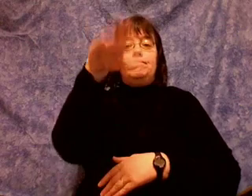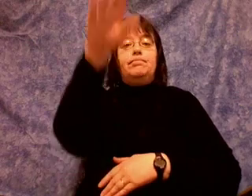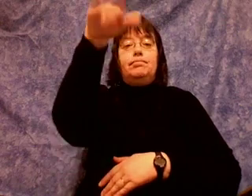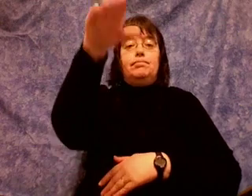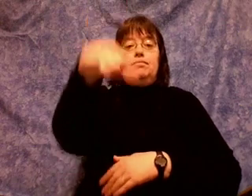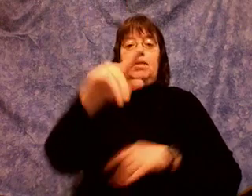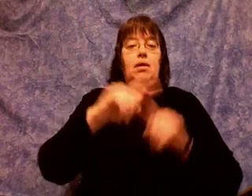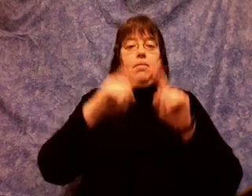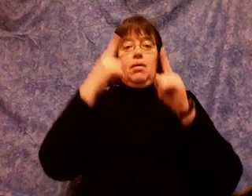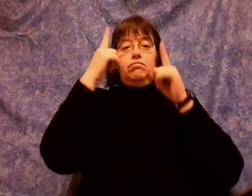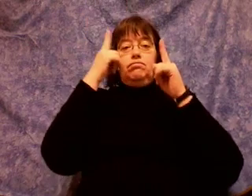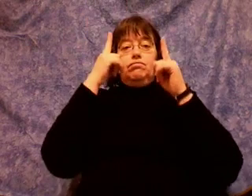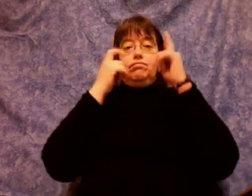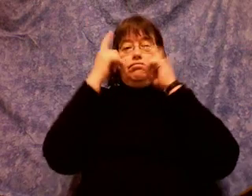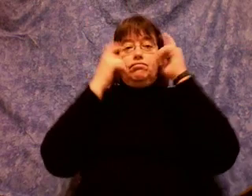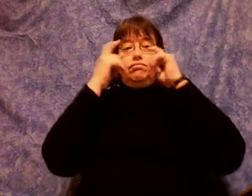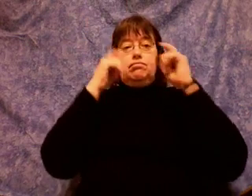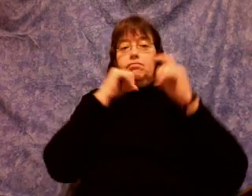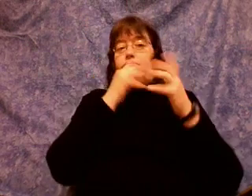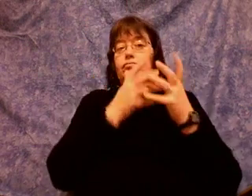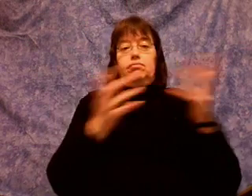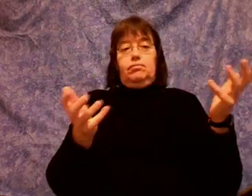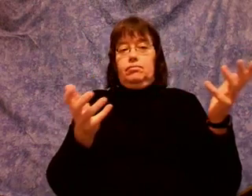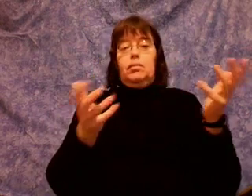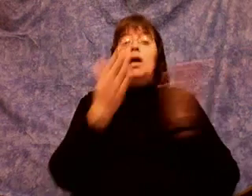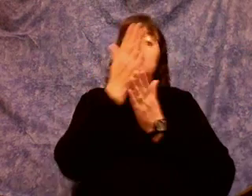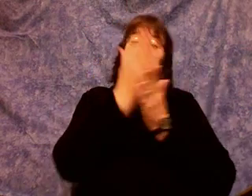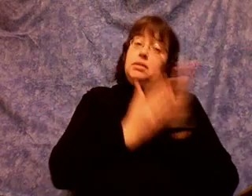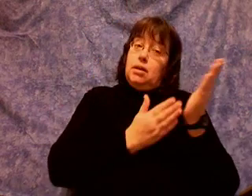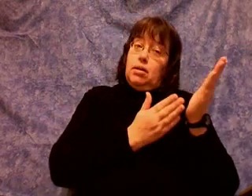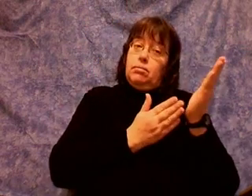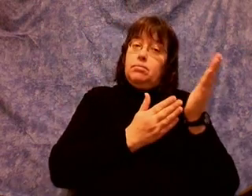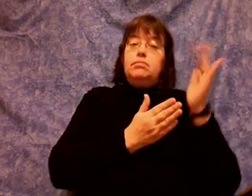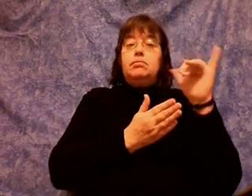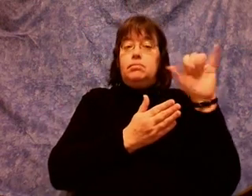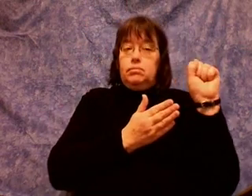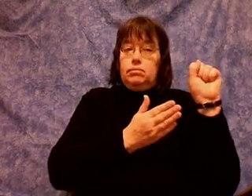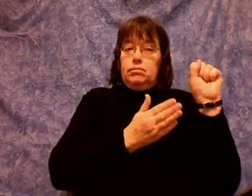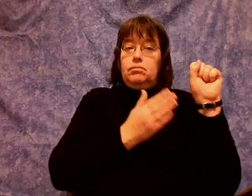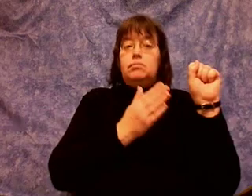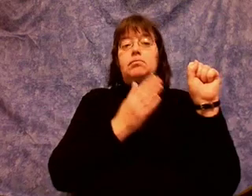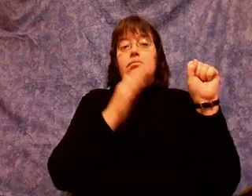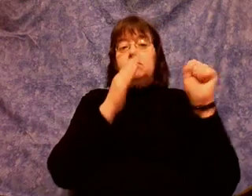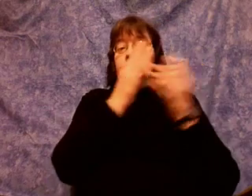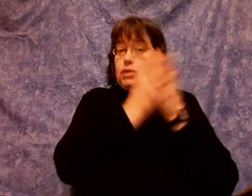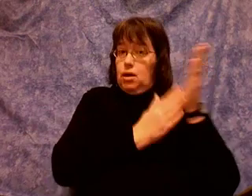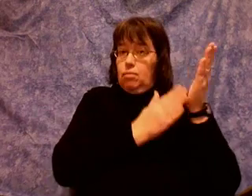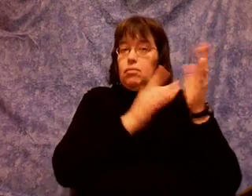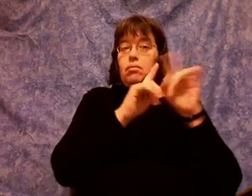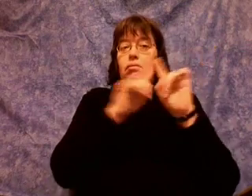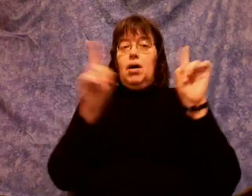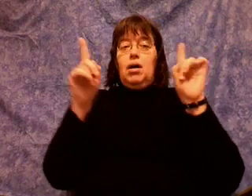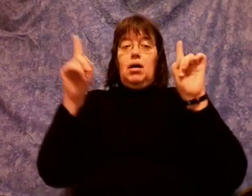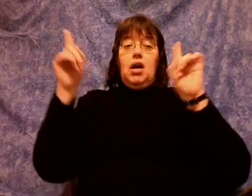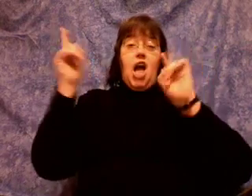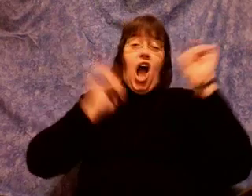talk inflect with vocal inflection. Not much facial expression. There's some, of course,